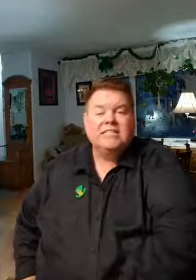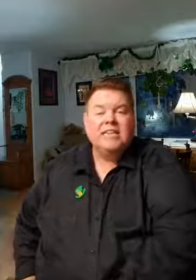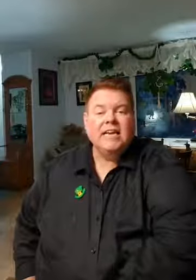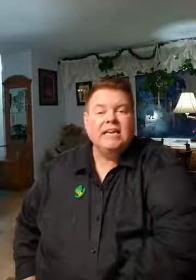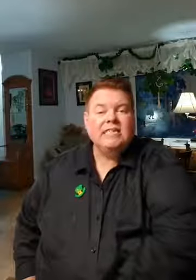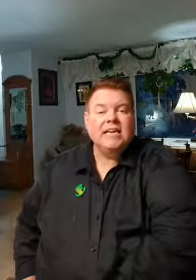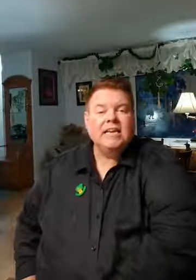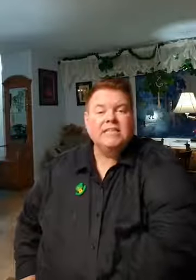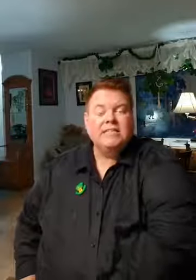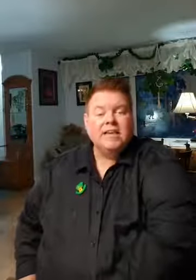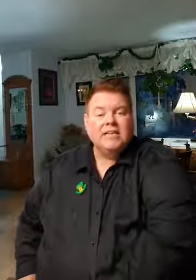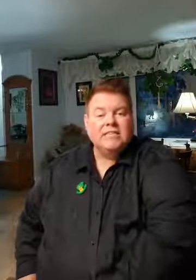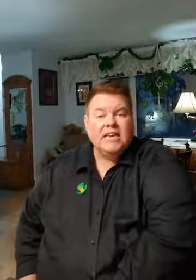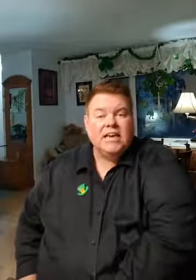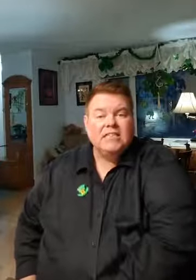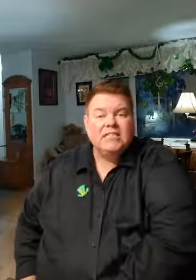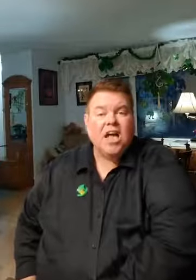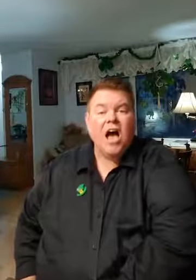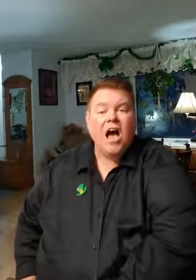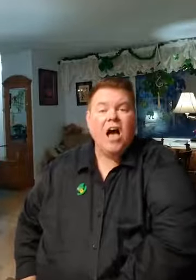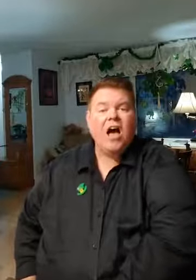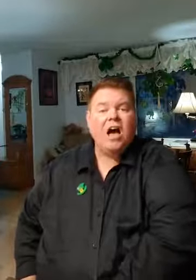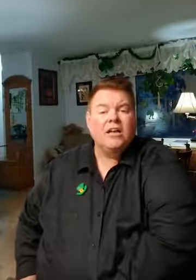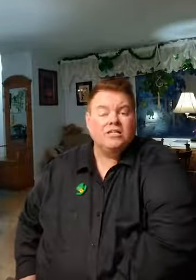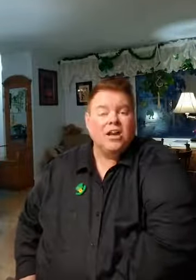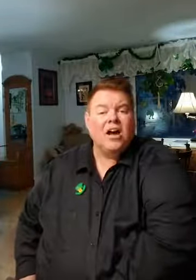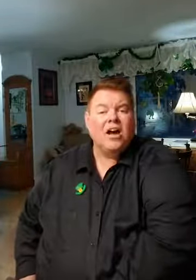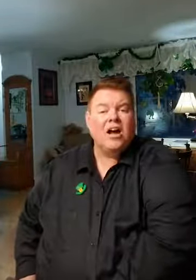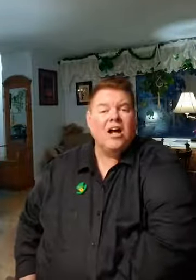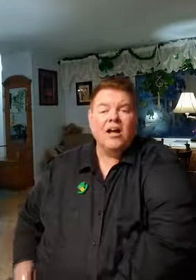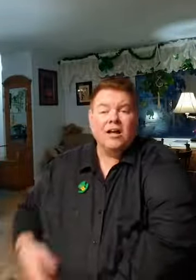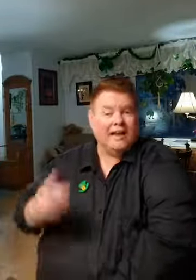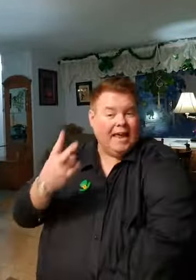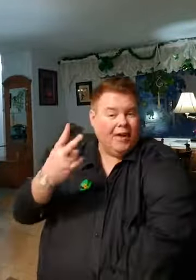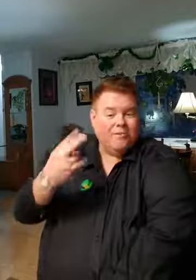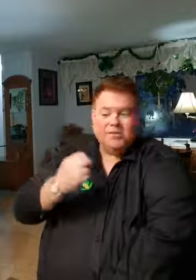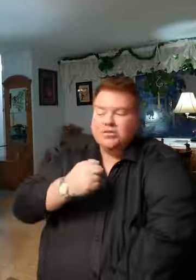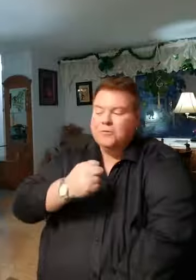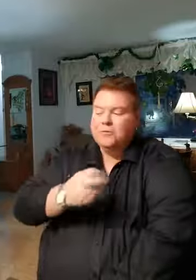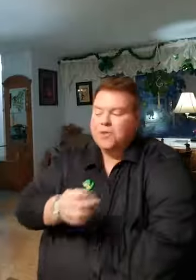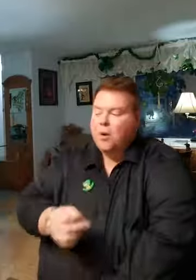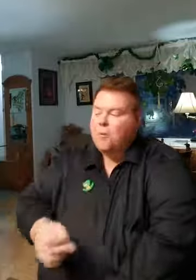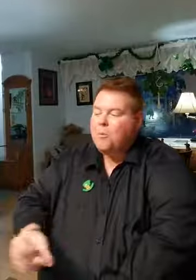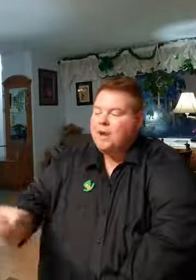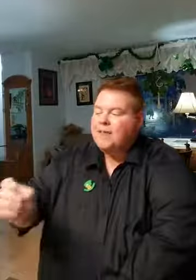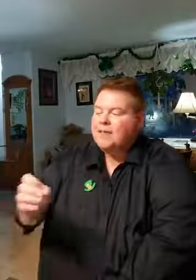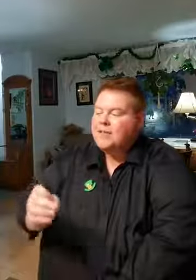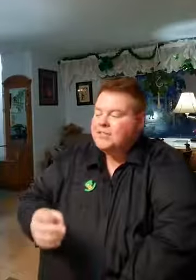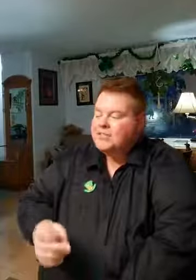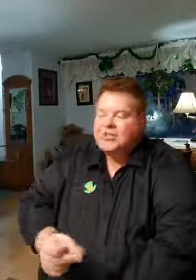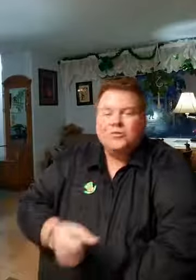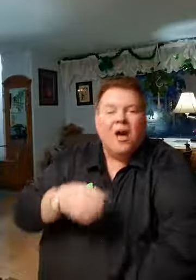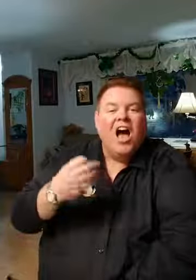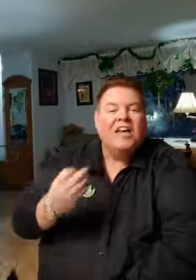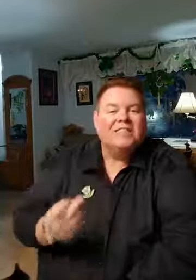Zing, zing, zing, zing, za, za. And again, I'll count to two. One, two.